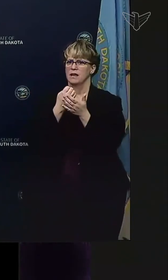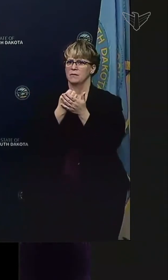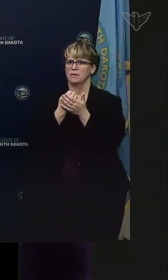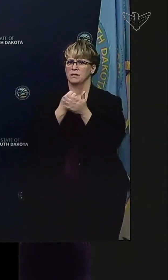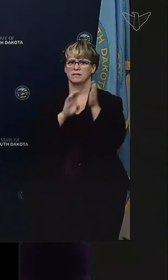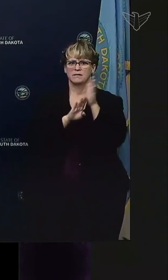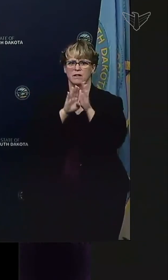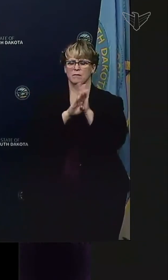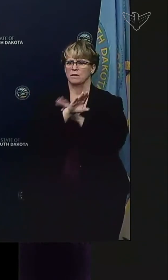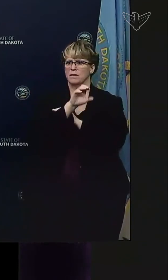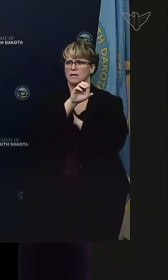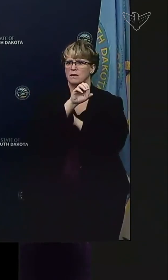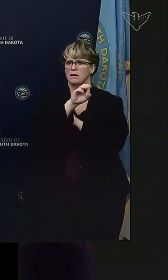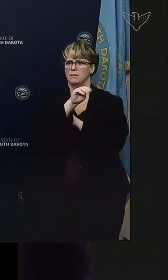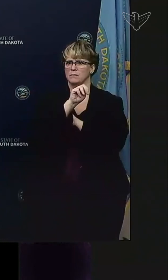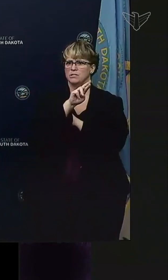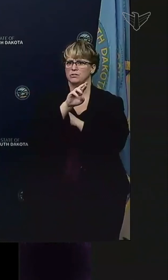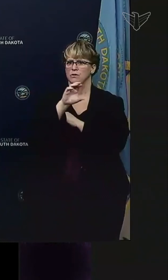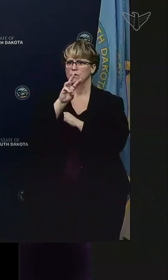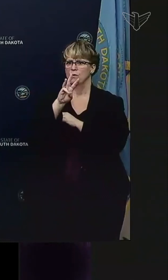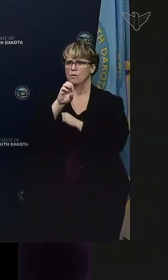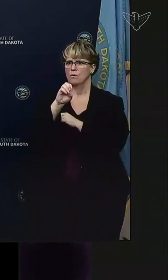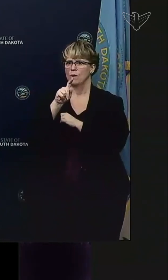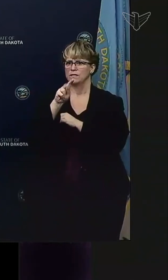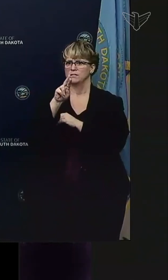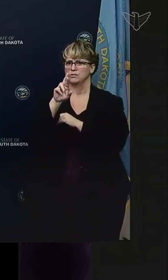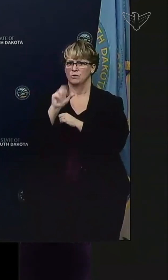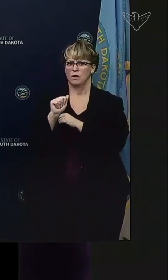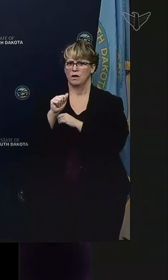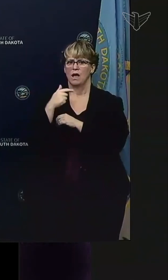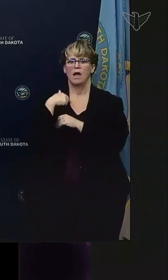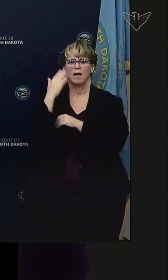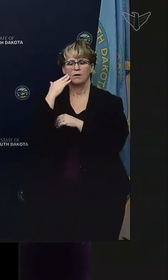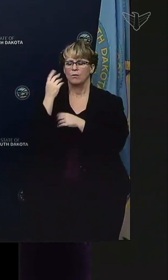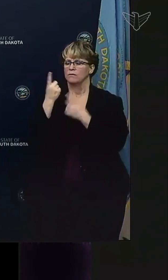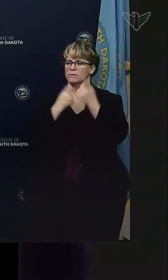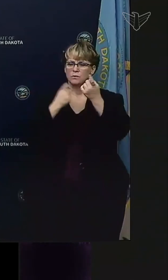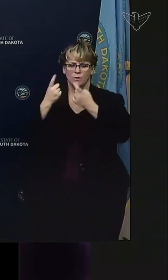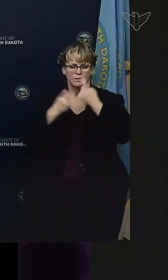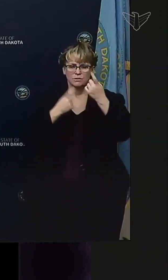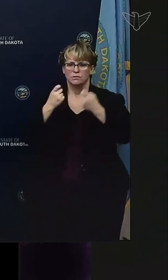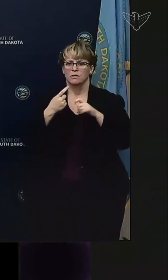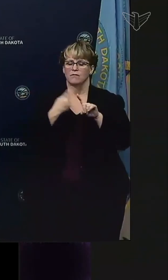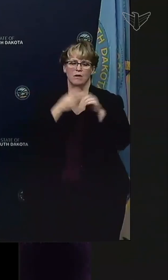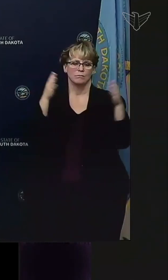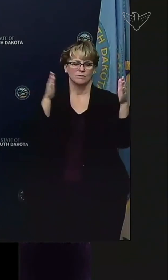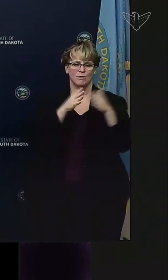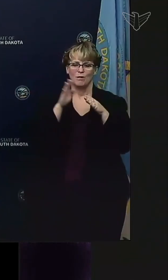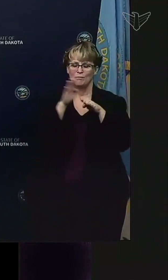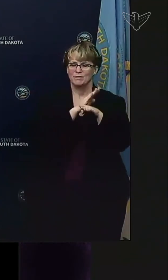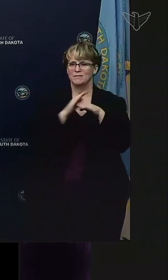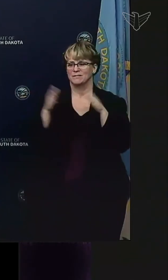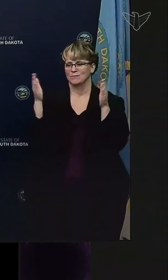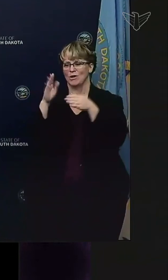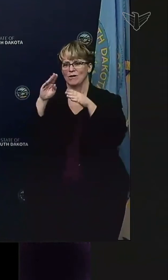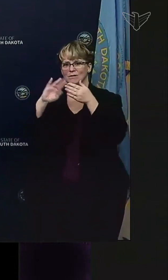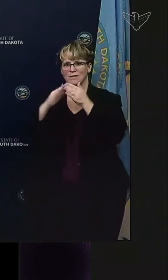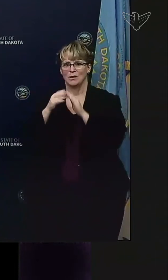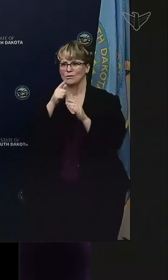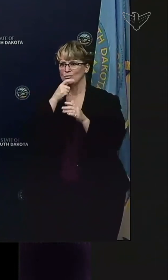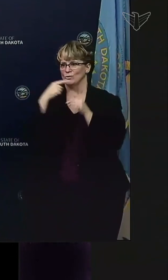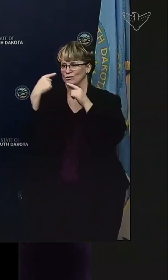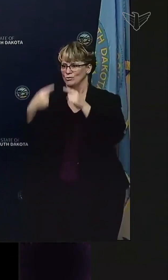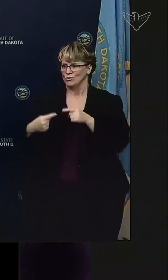Steve Westra, will be a part of that town hall as well. I know we're getting a ton of questions from small businesses, small towns that are